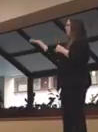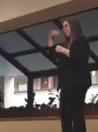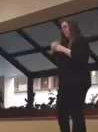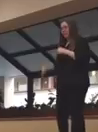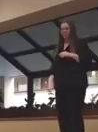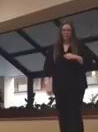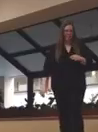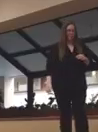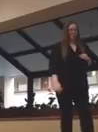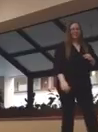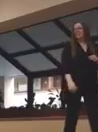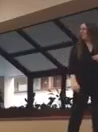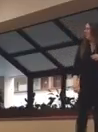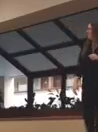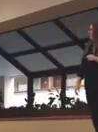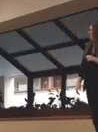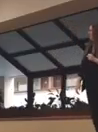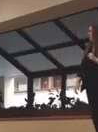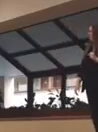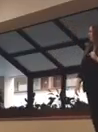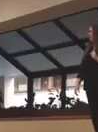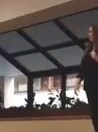This is related to RID.